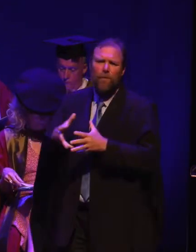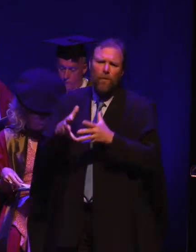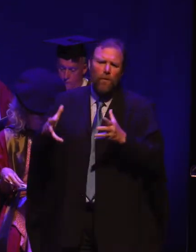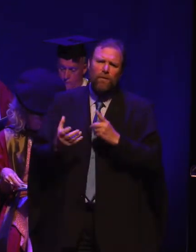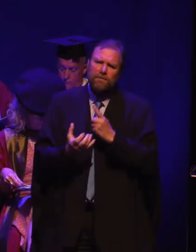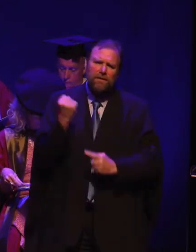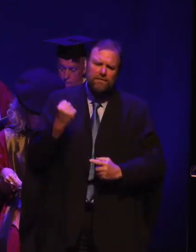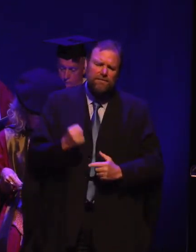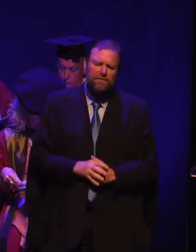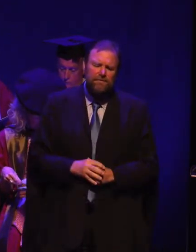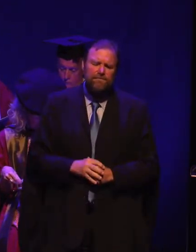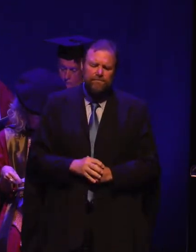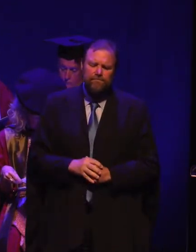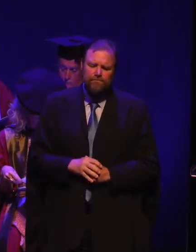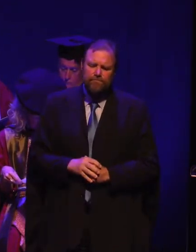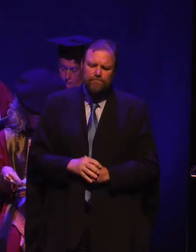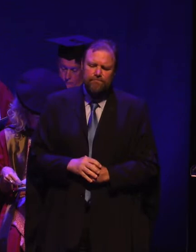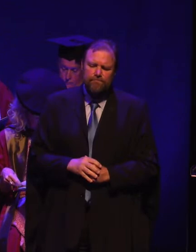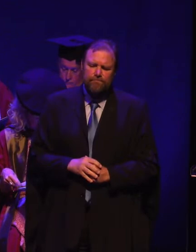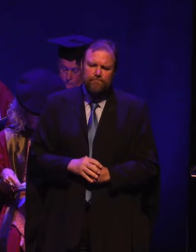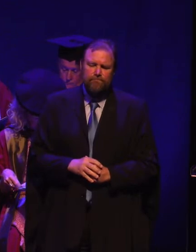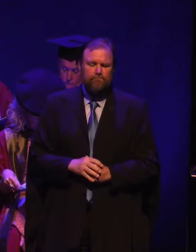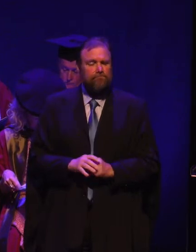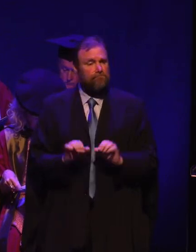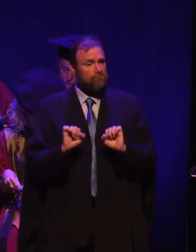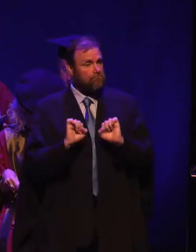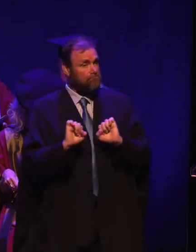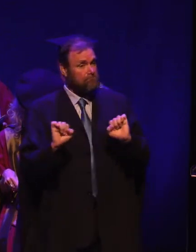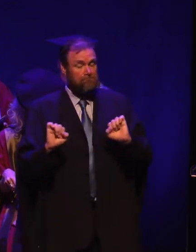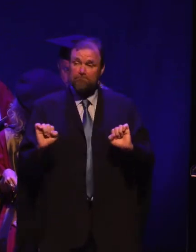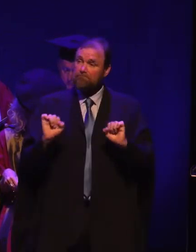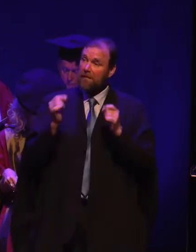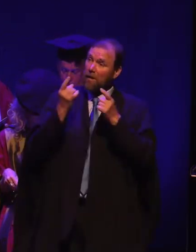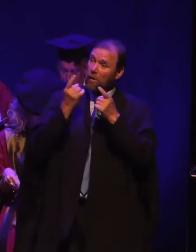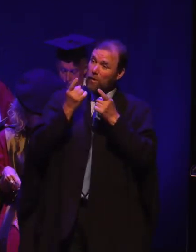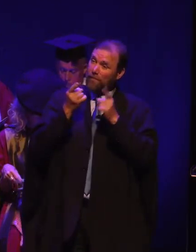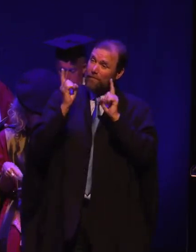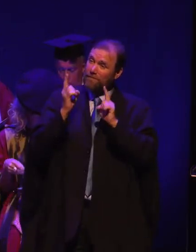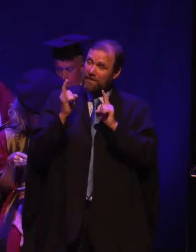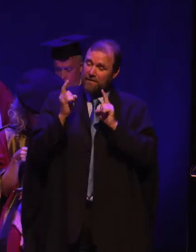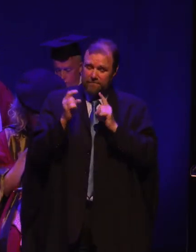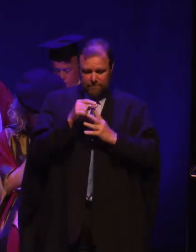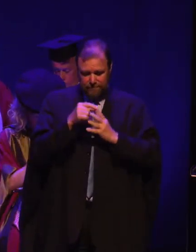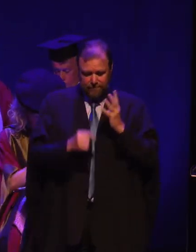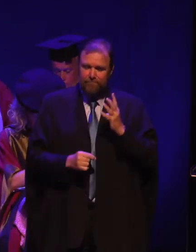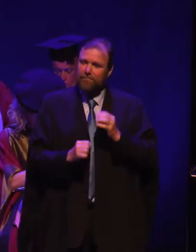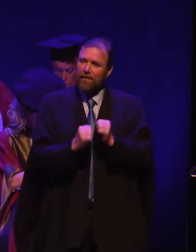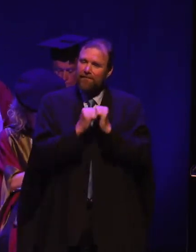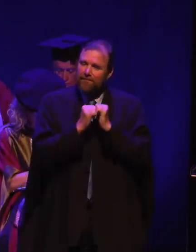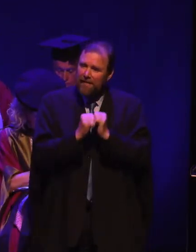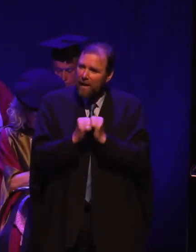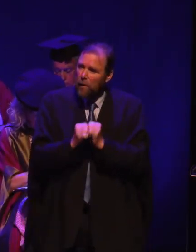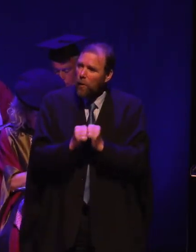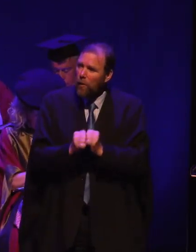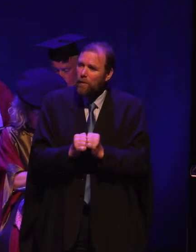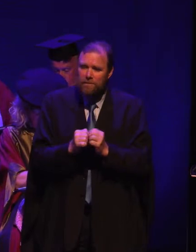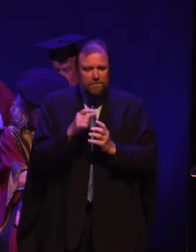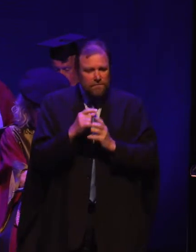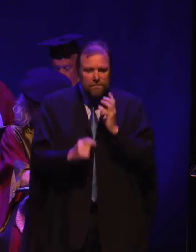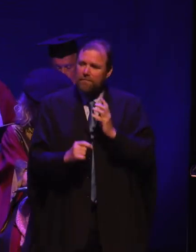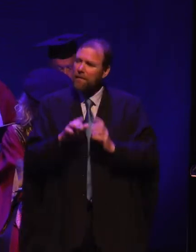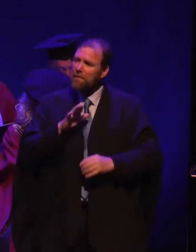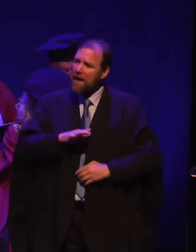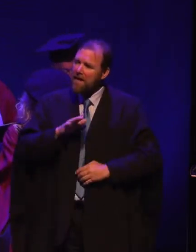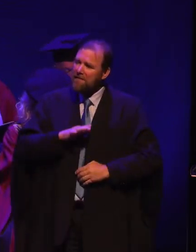successes. And your university has four values, four behaviours, and one motto